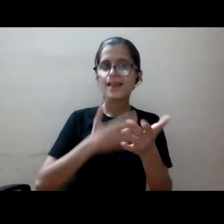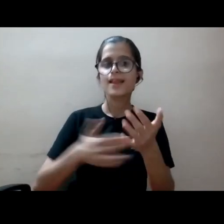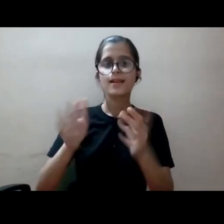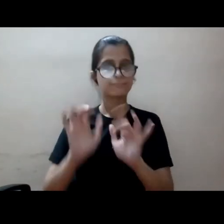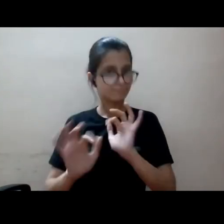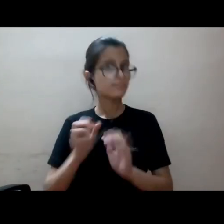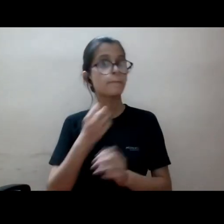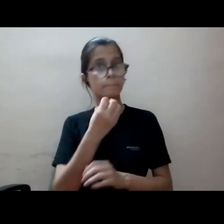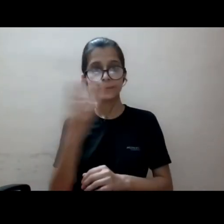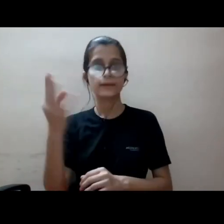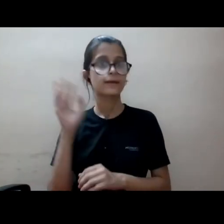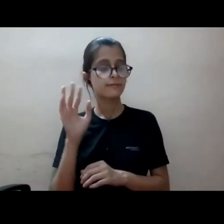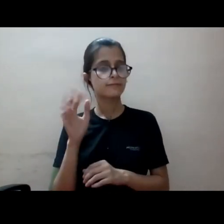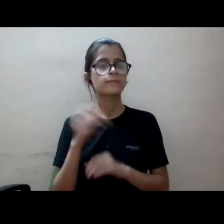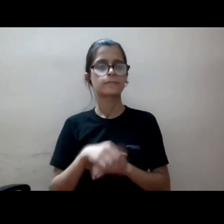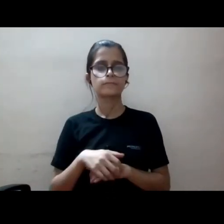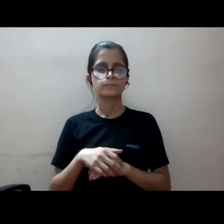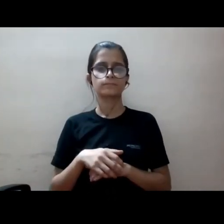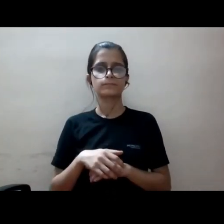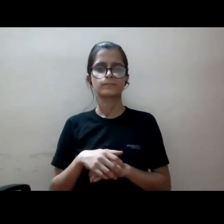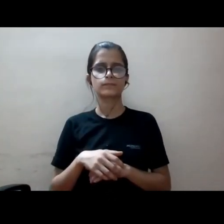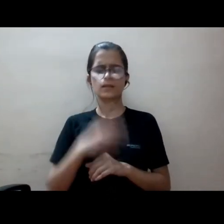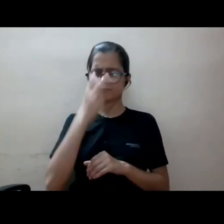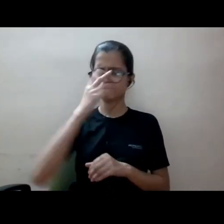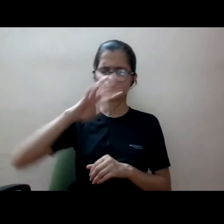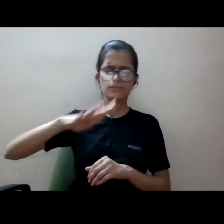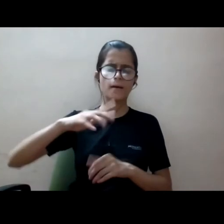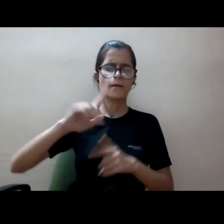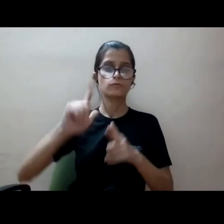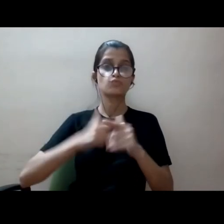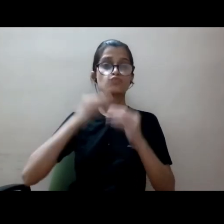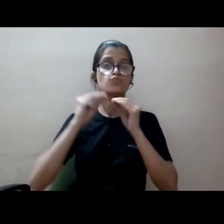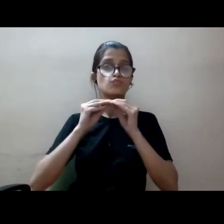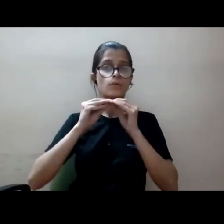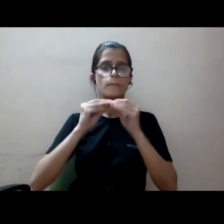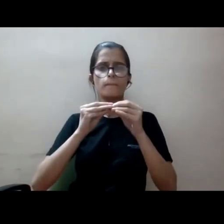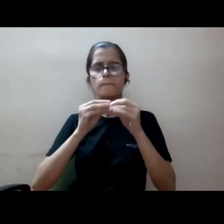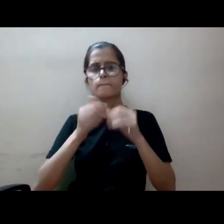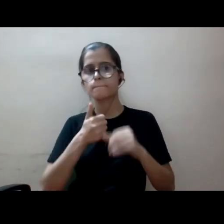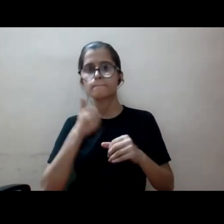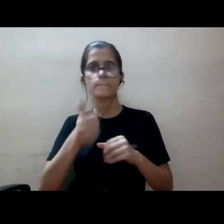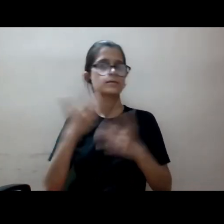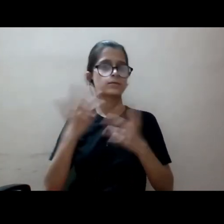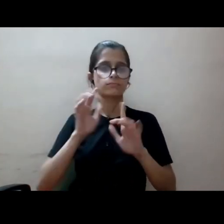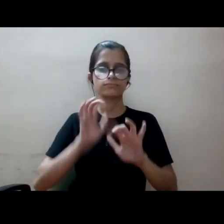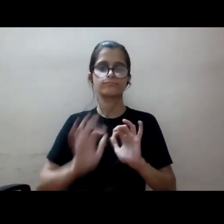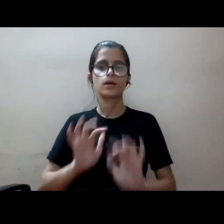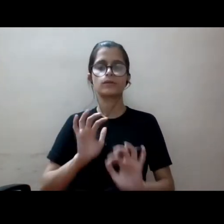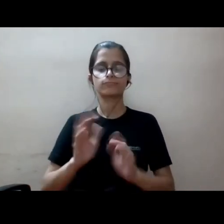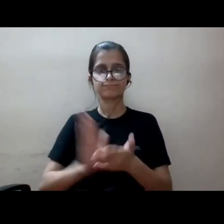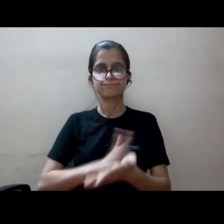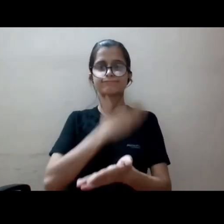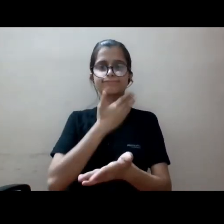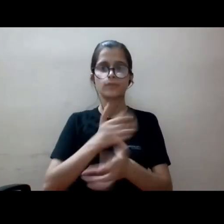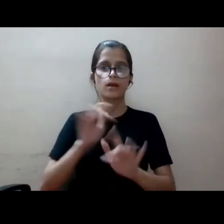That was always, you know, the big job for the blind, learn to be a piano tuner. Well, you know, I mean,